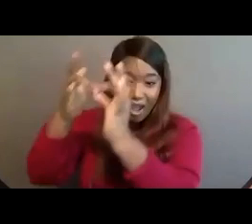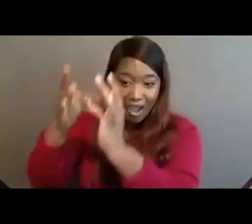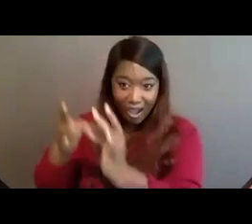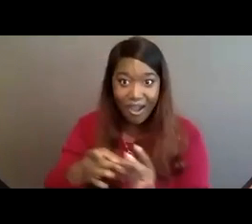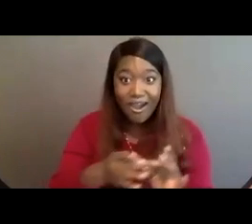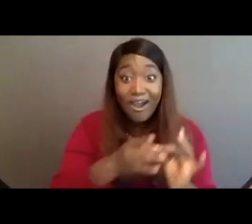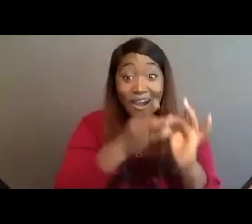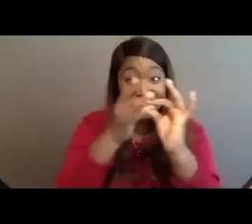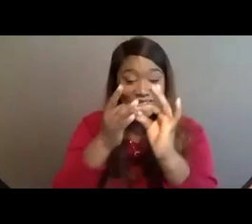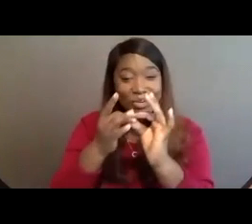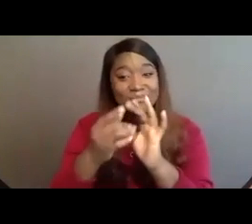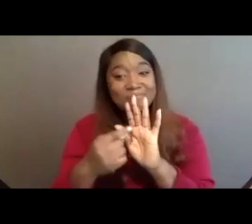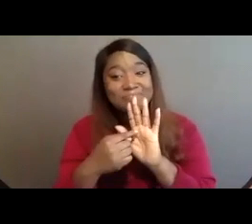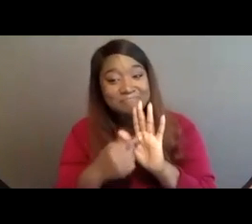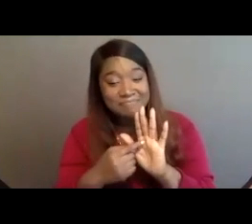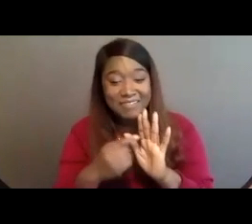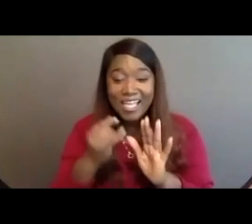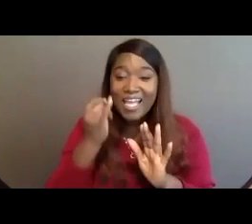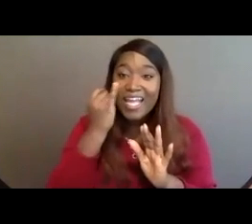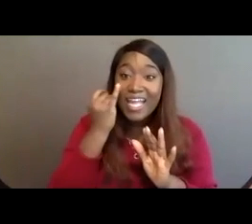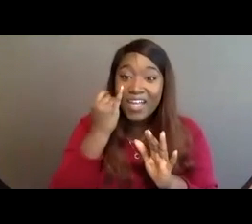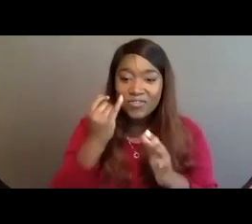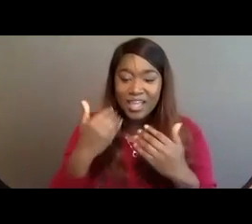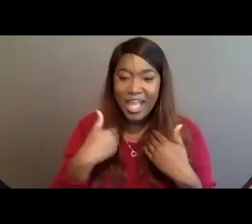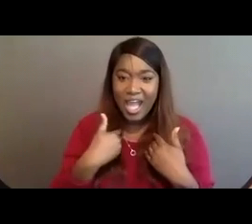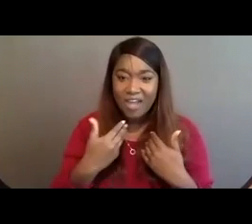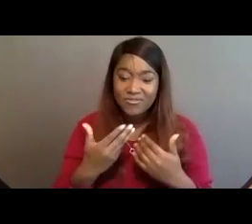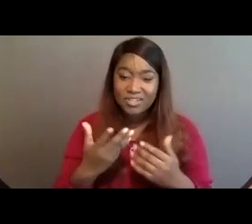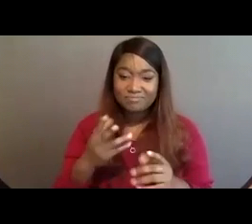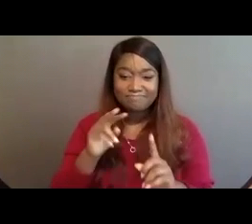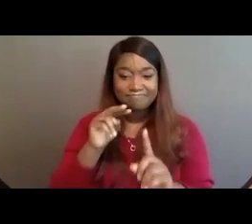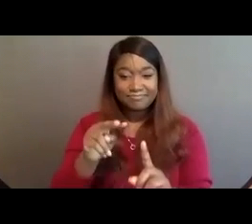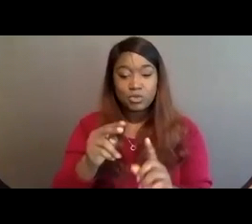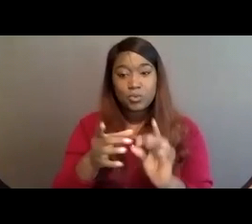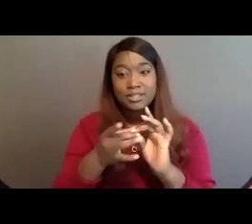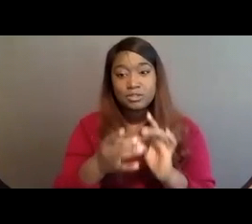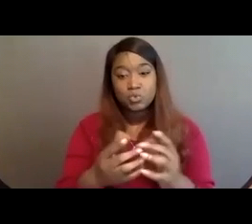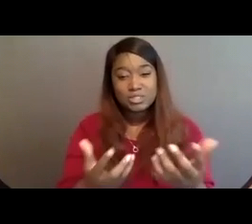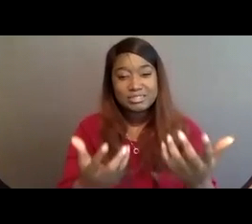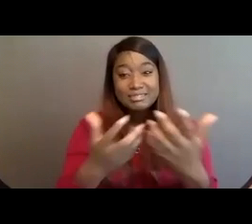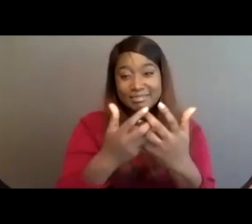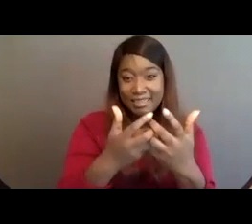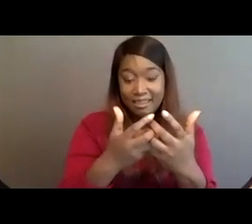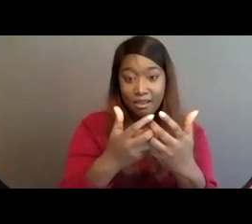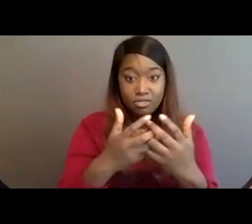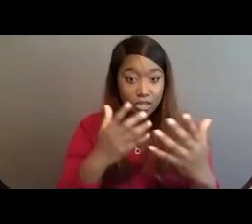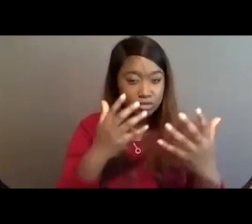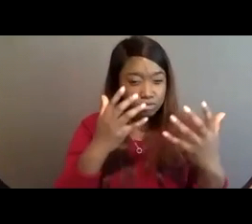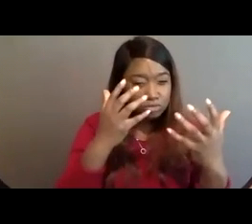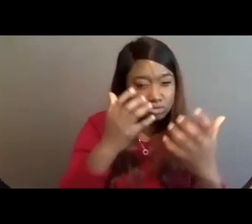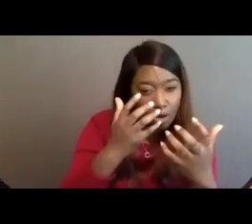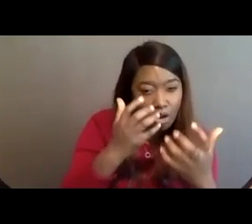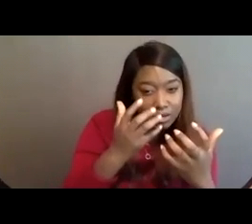an aspect of sinking and darkness,